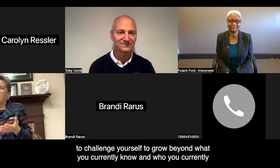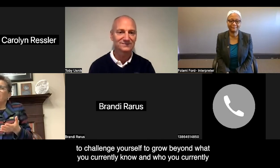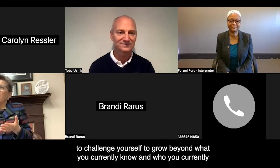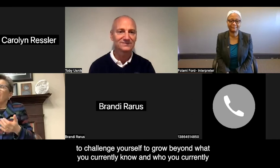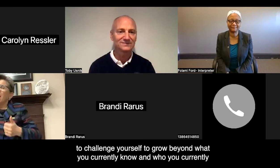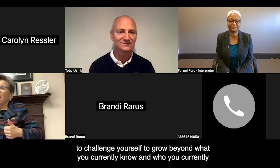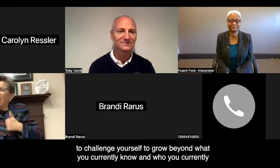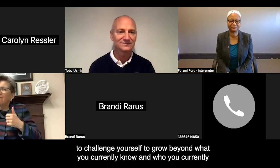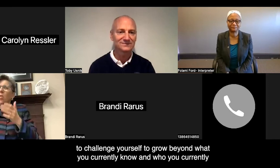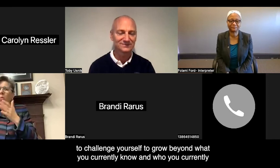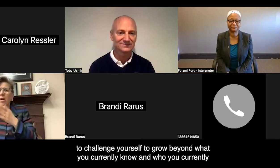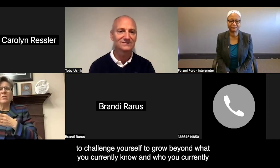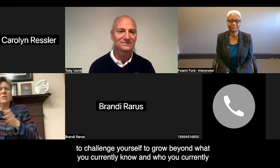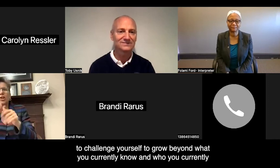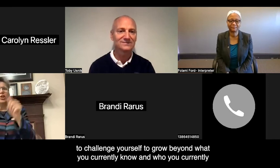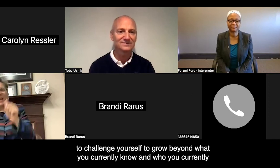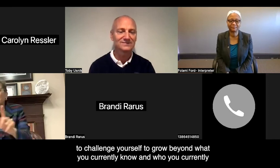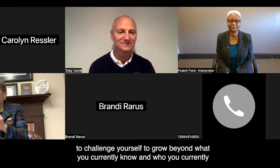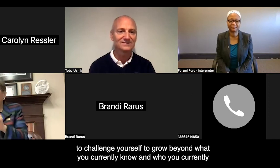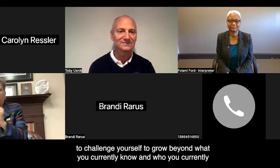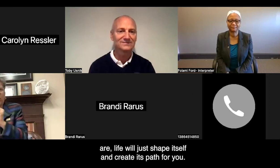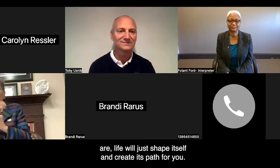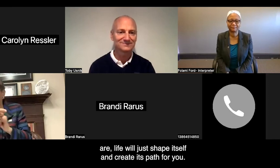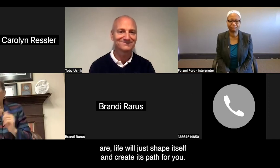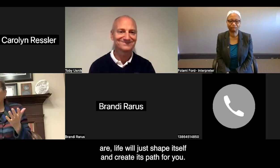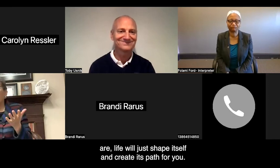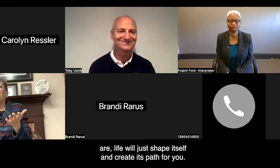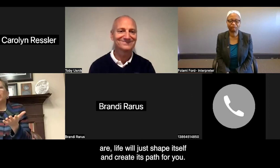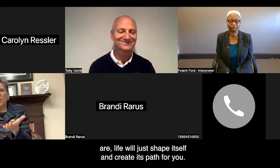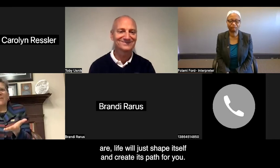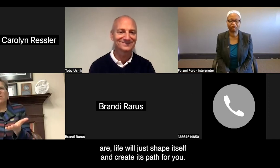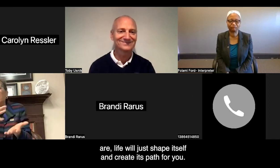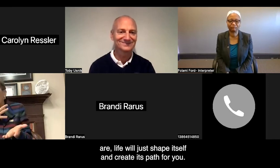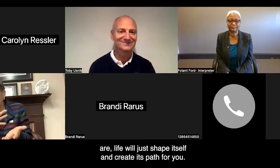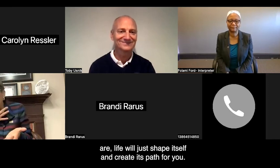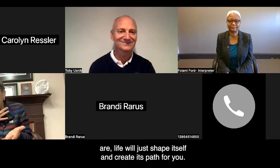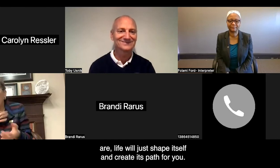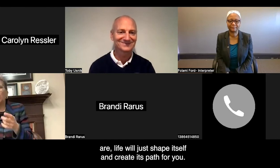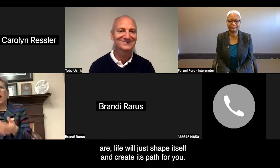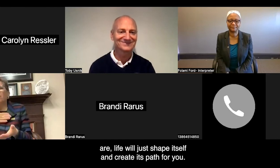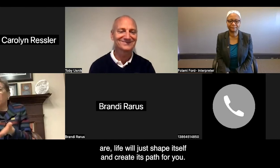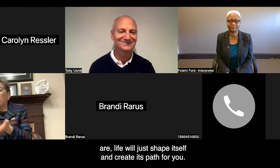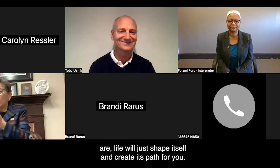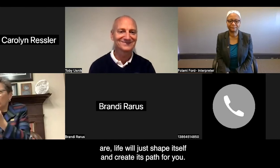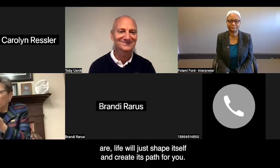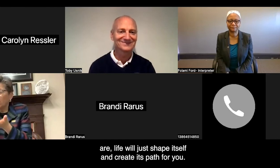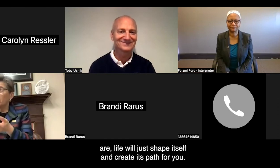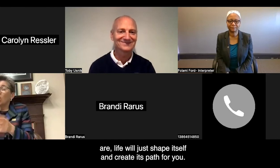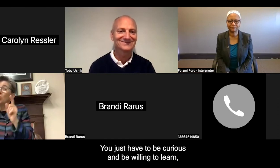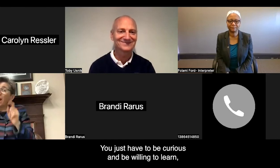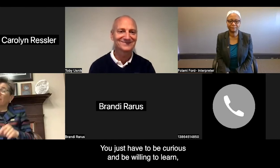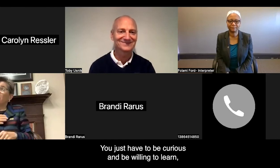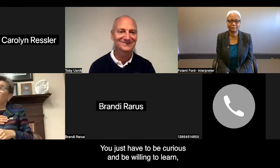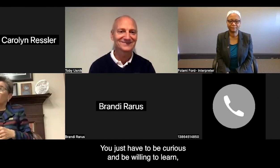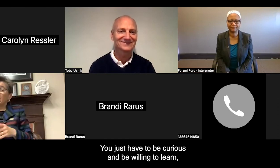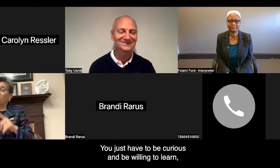what you currently know and who you currently are, life will just shape itself and create its path for you. You just have to be curious